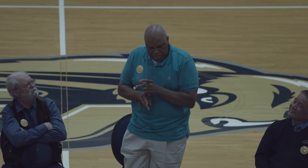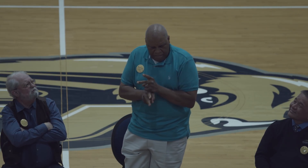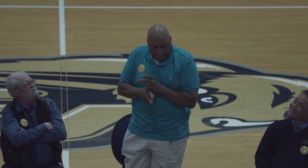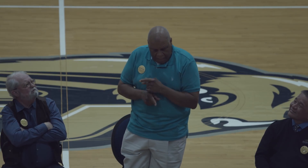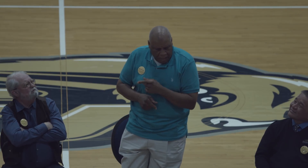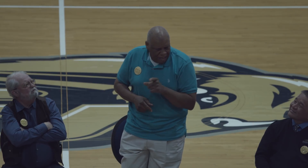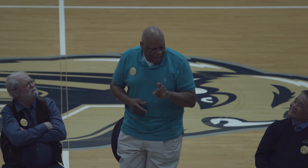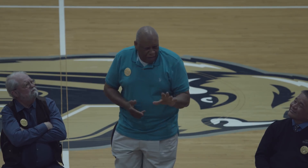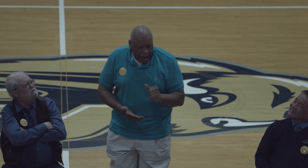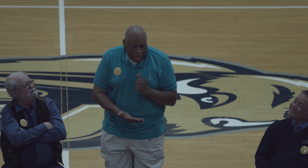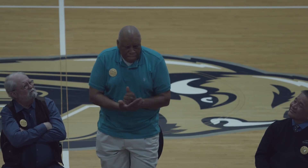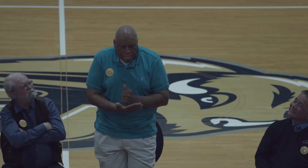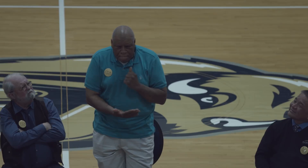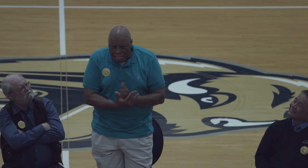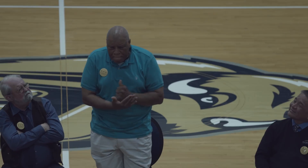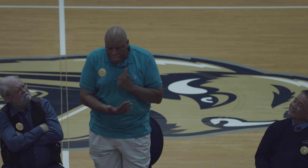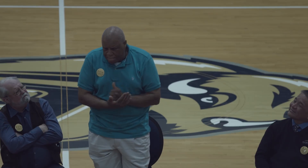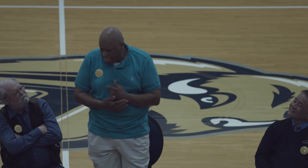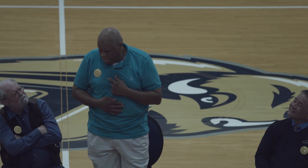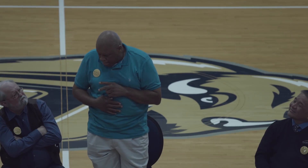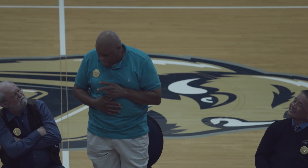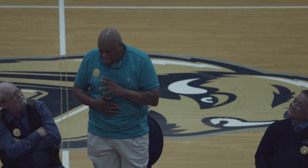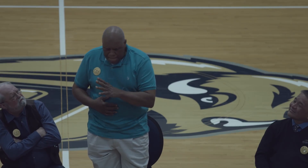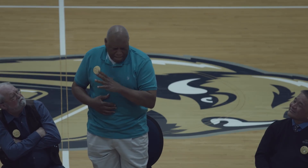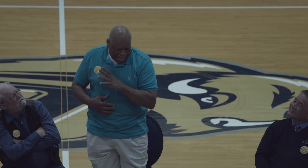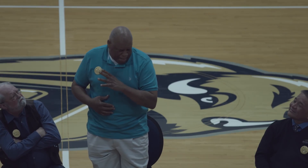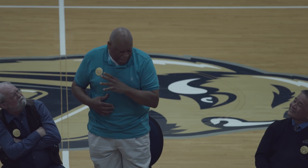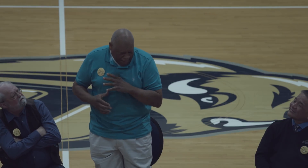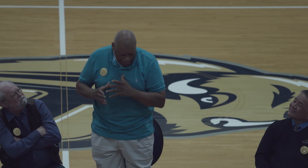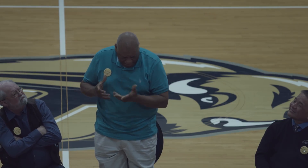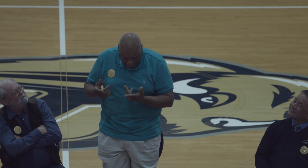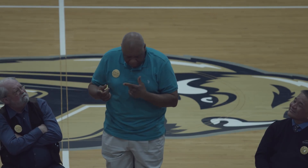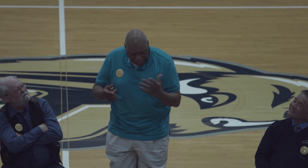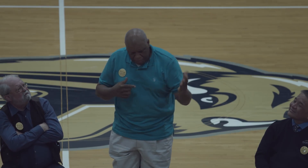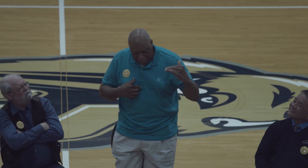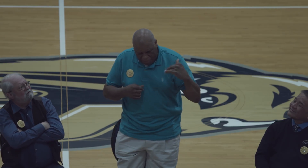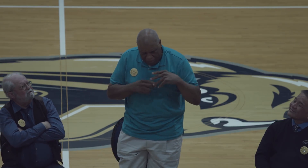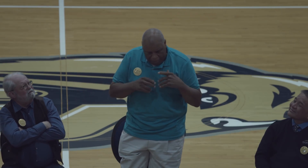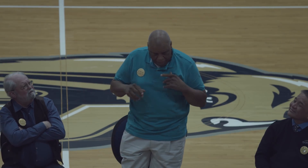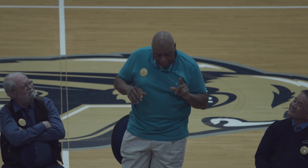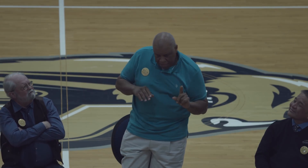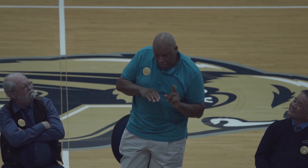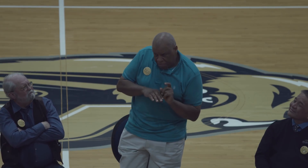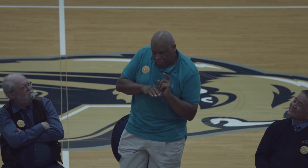saw my colleague Homer. He asked me for help.